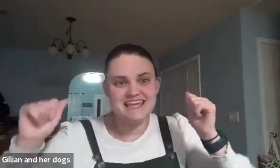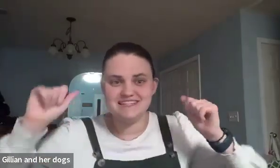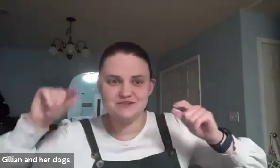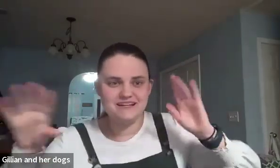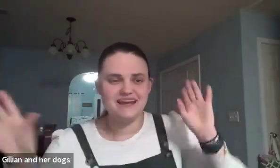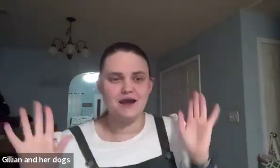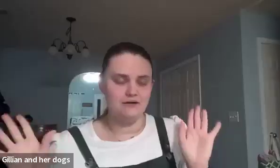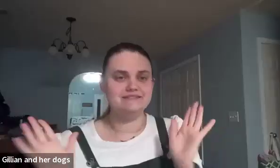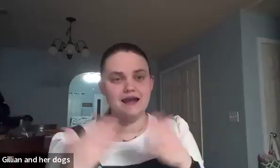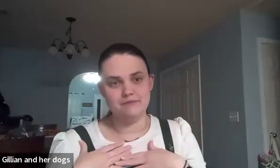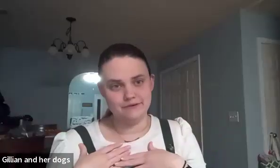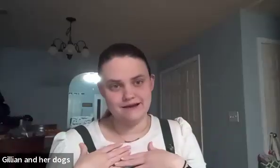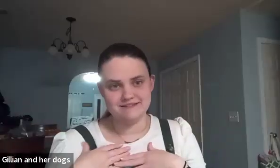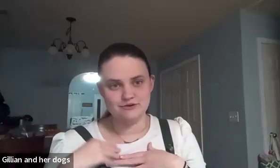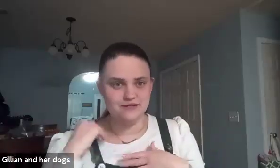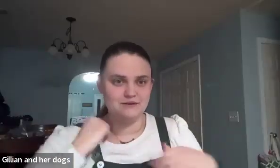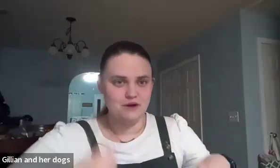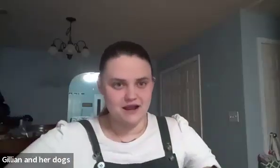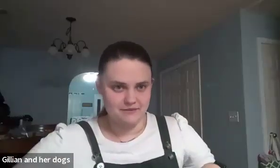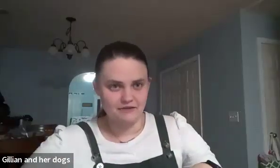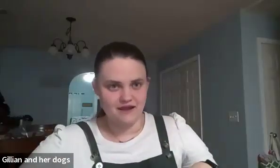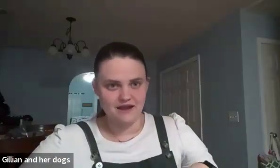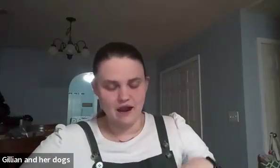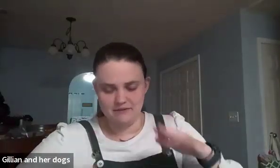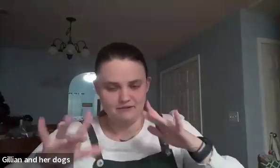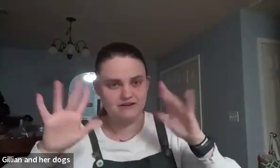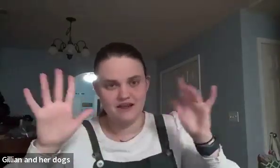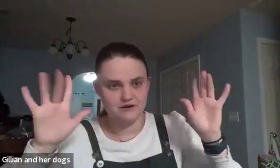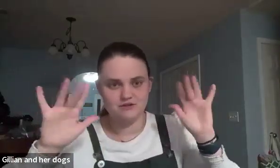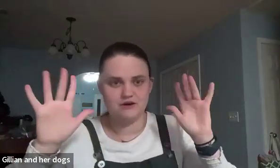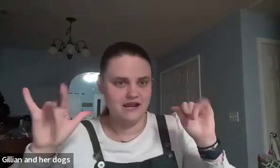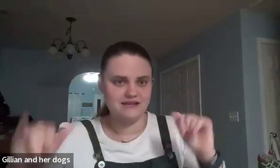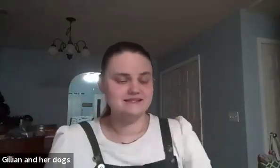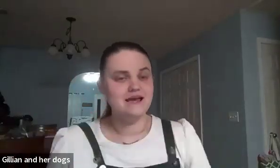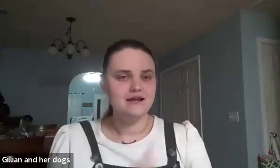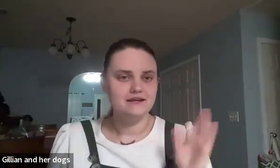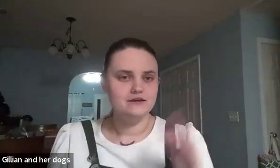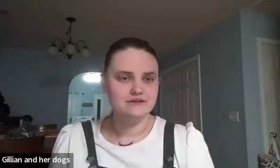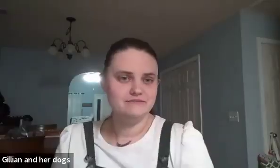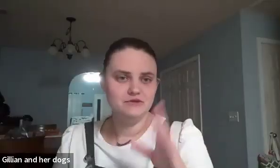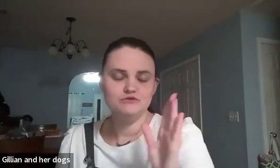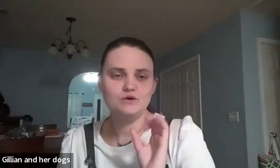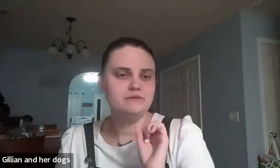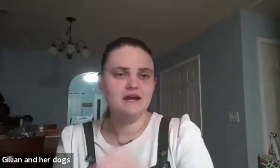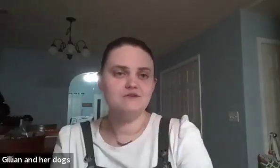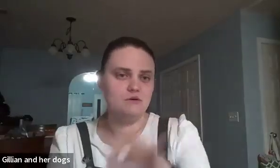10 to 20. At least I remember when I was in school, we used to brag about that, how many we can count up to on our hands. Now you totally beat everyone